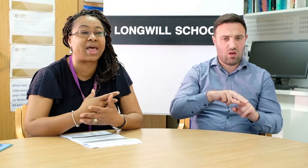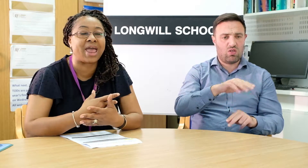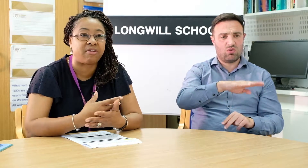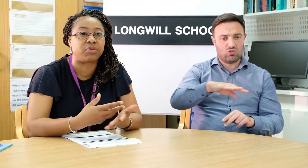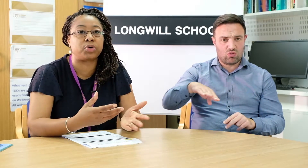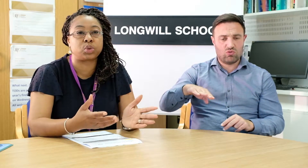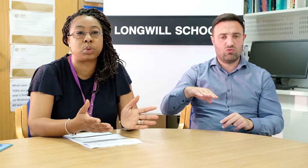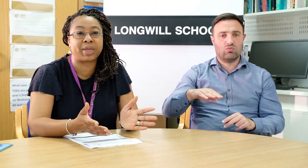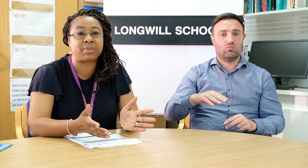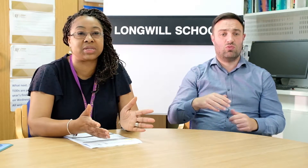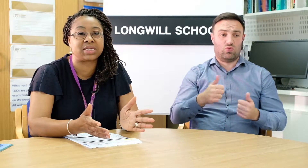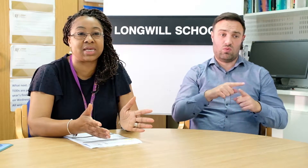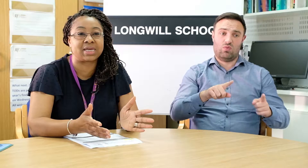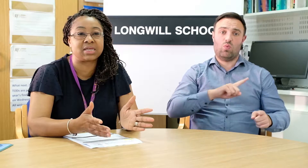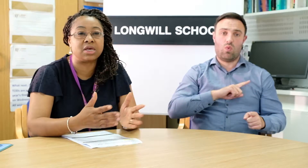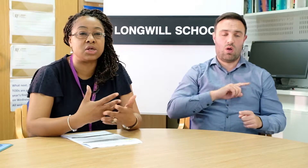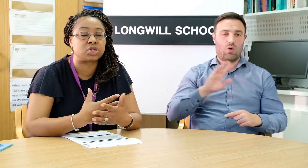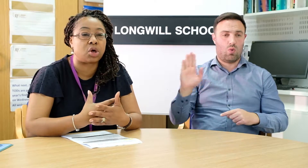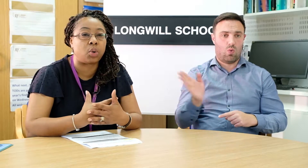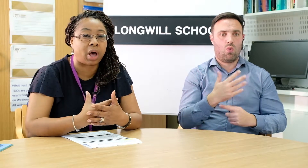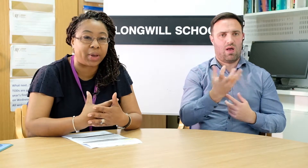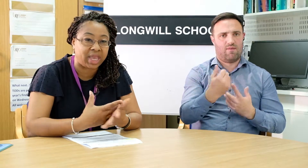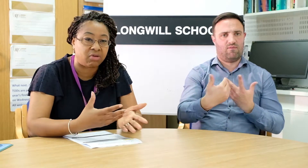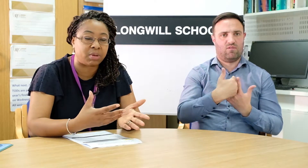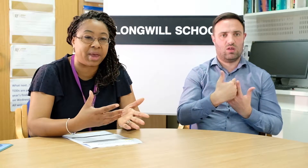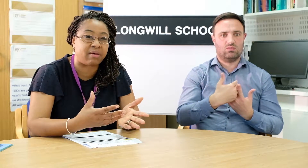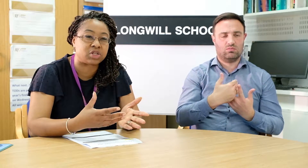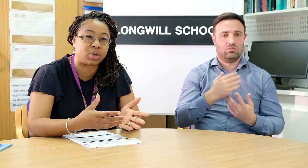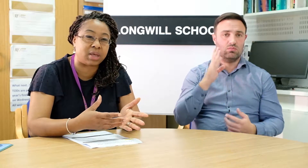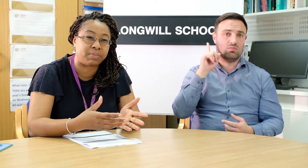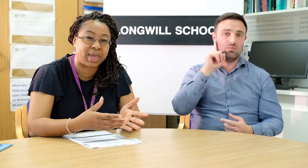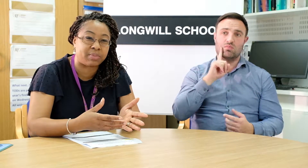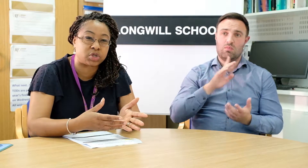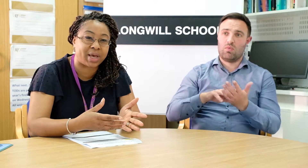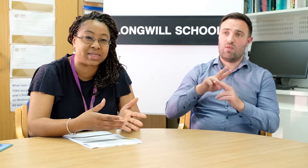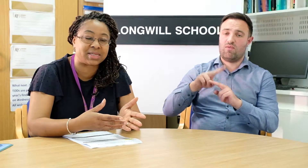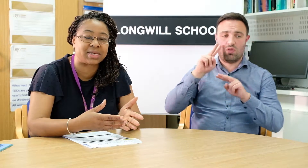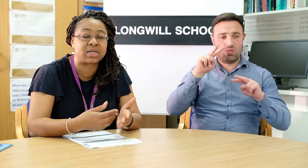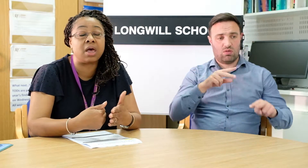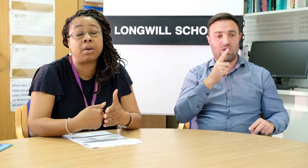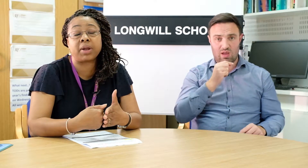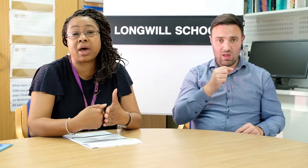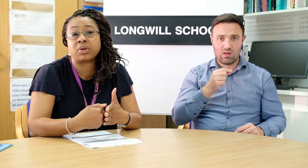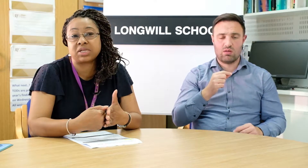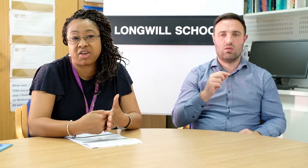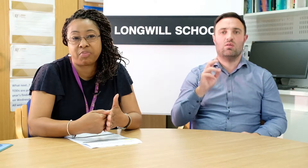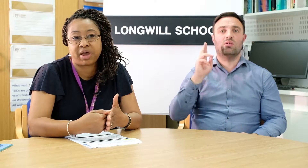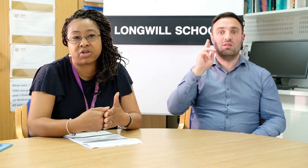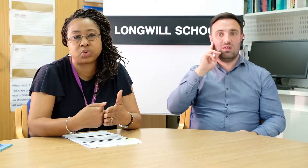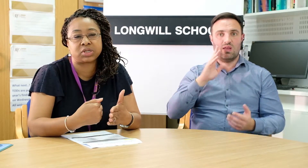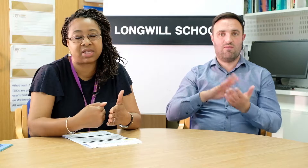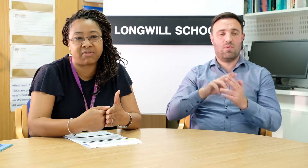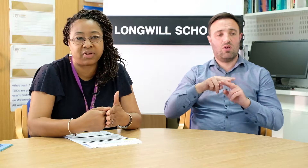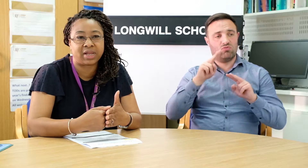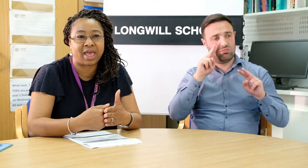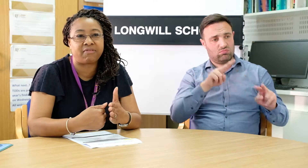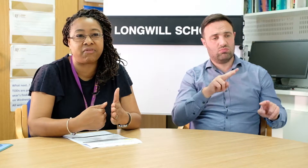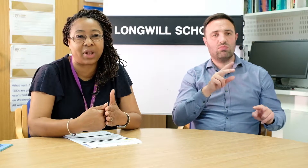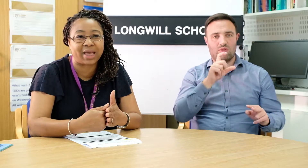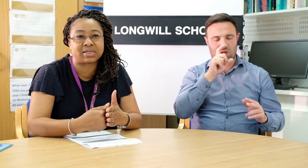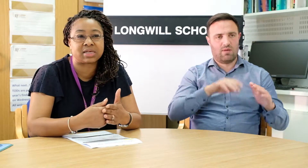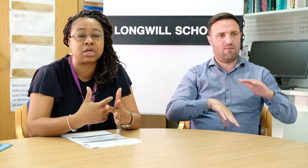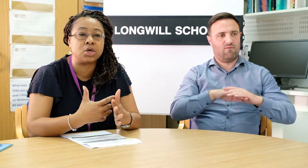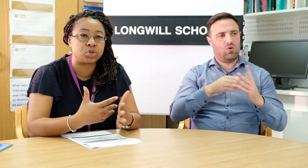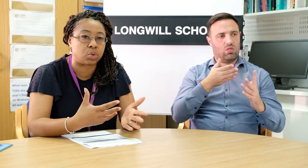and child is that everybody will be able to see it. So our hearing parents will be able to access it, but our deaf parents will definitely